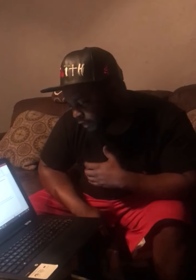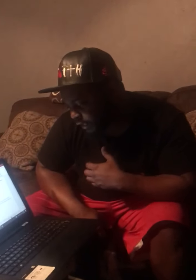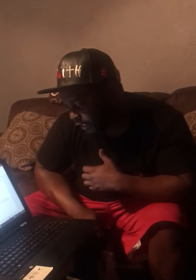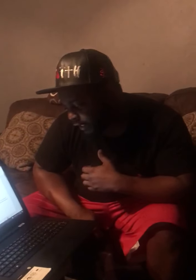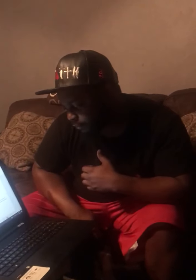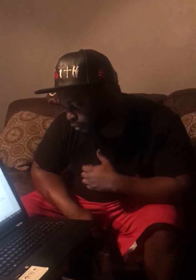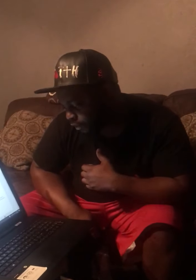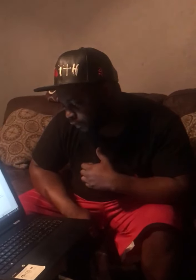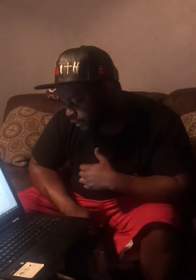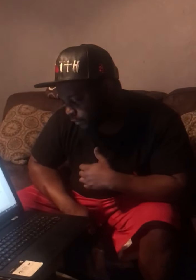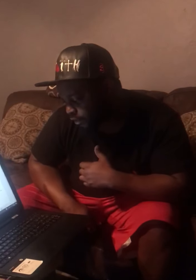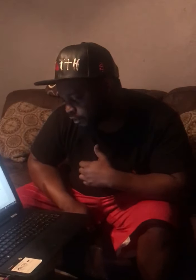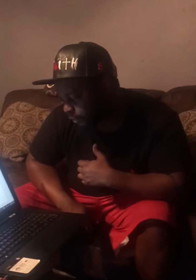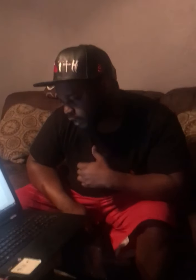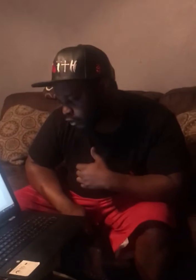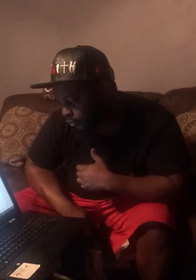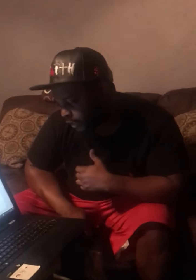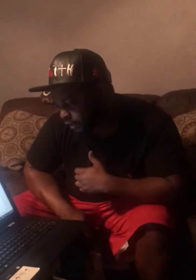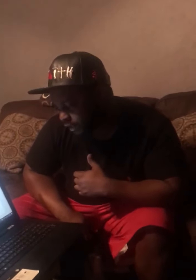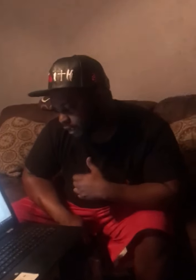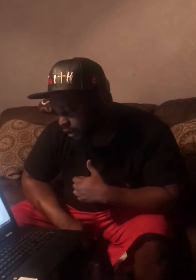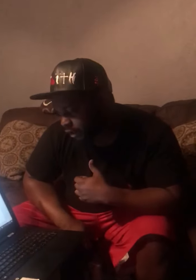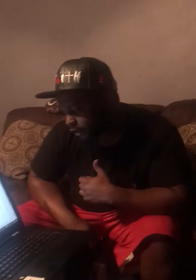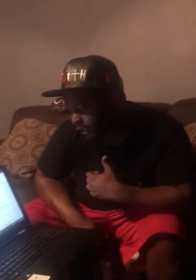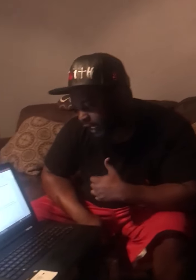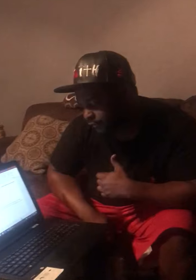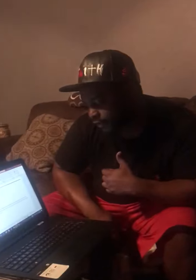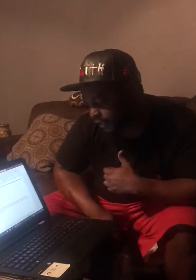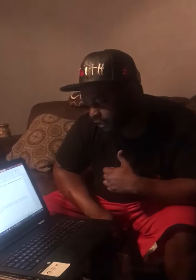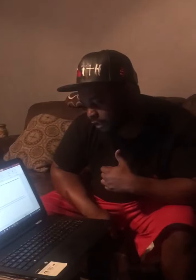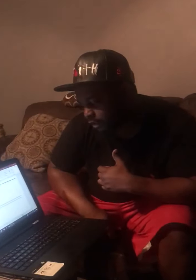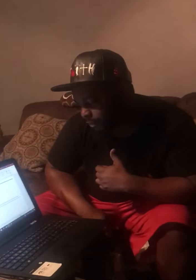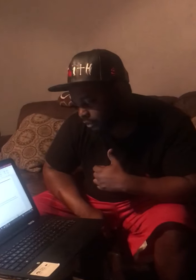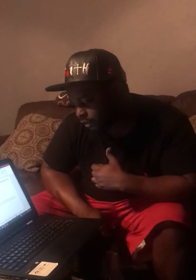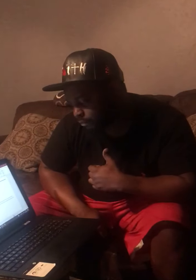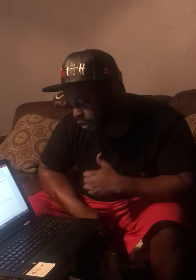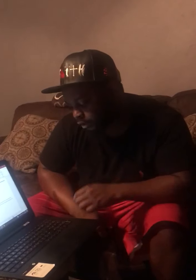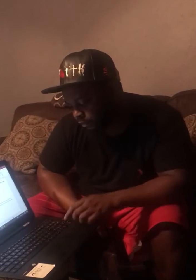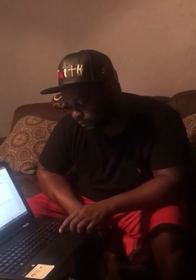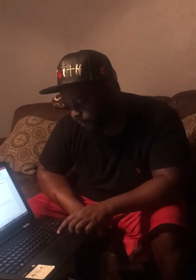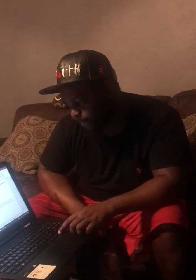the end point of temperature below which all the light fraction components boil.